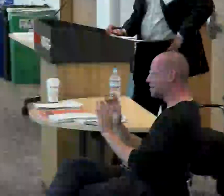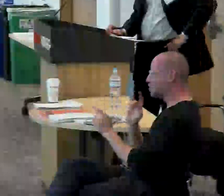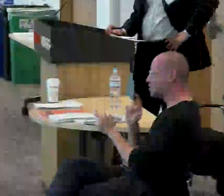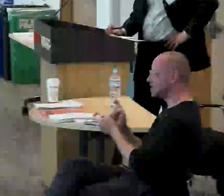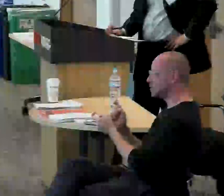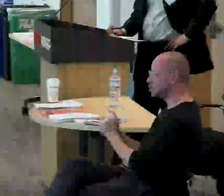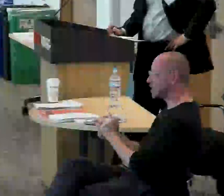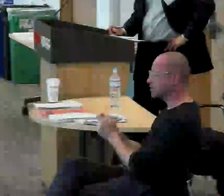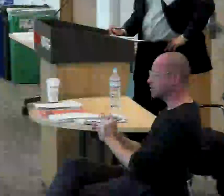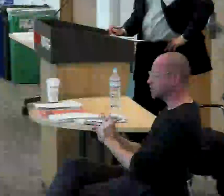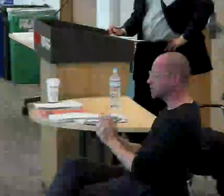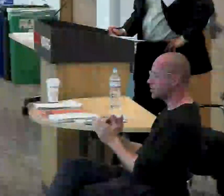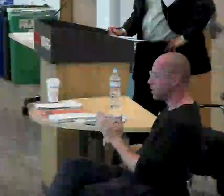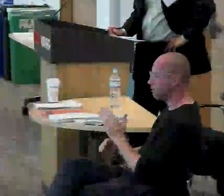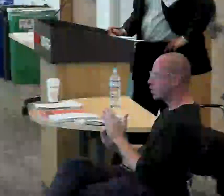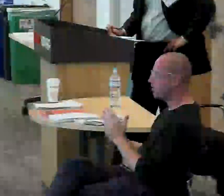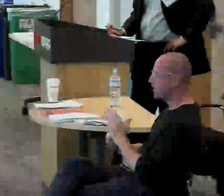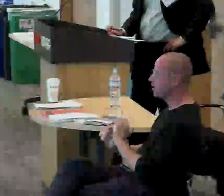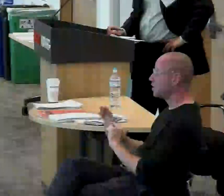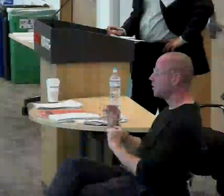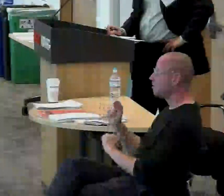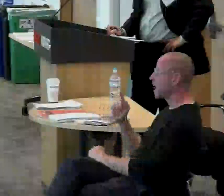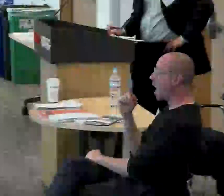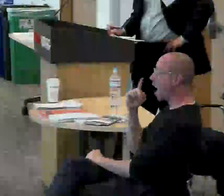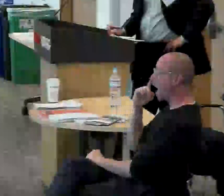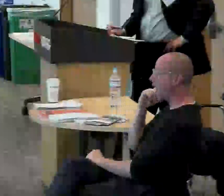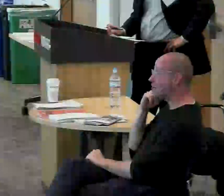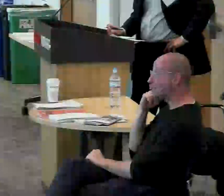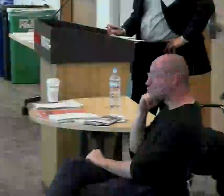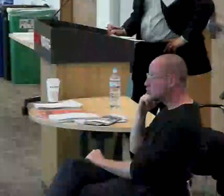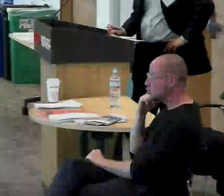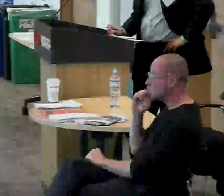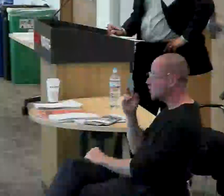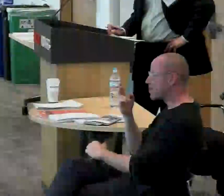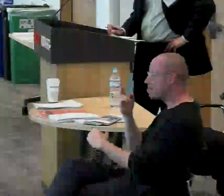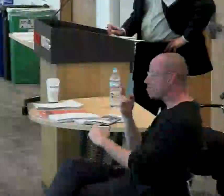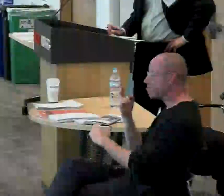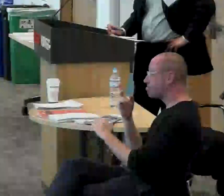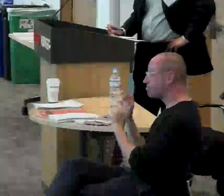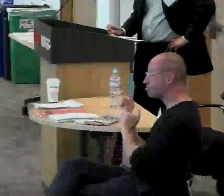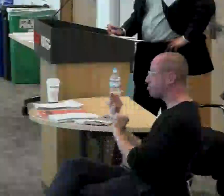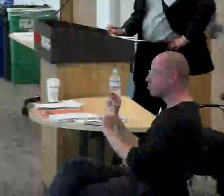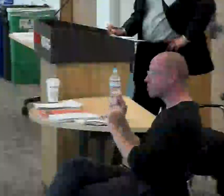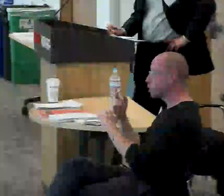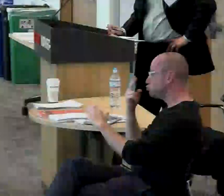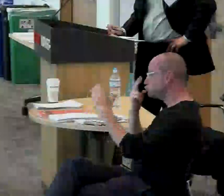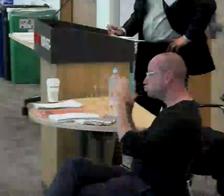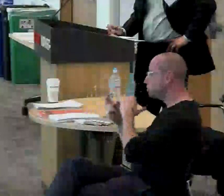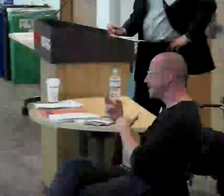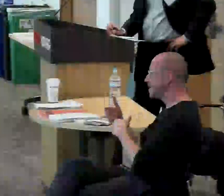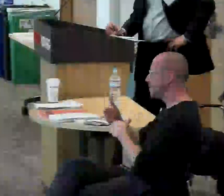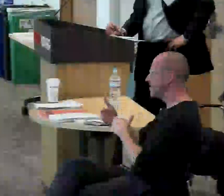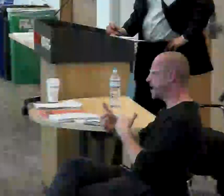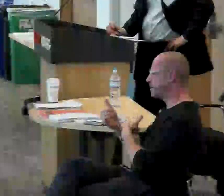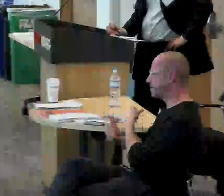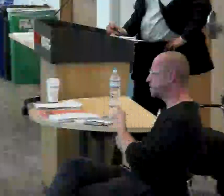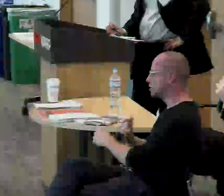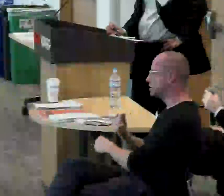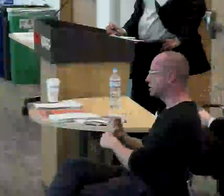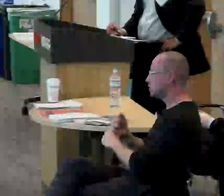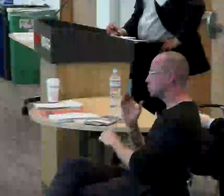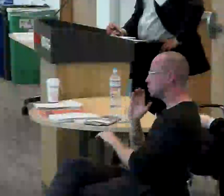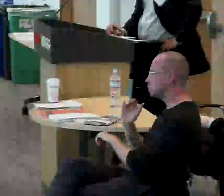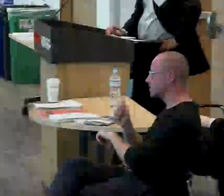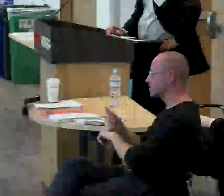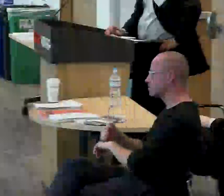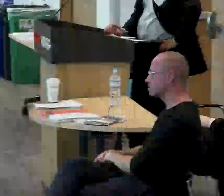but I have heard this year, certainly by the end of this year. Yeah, and they